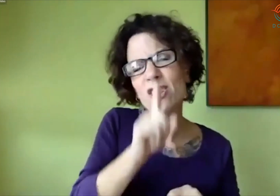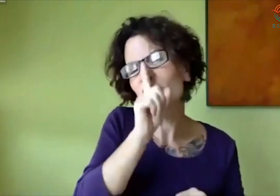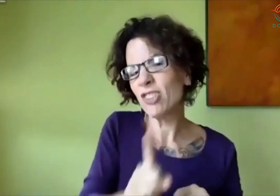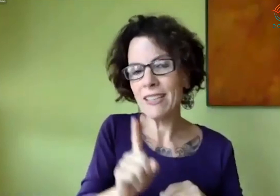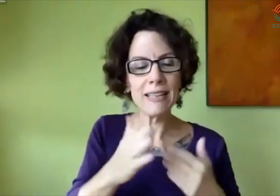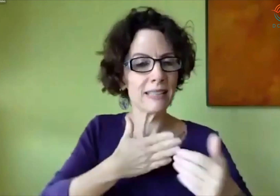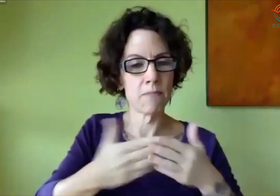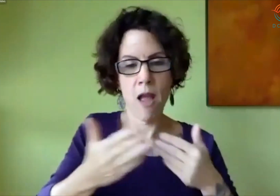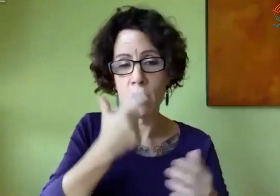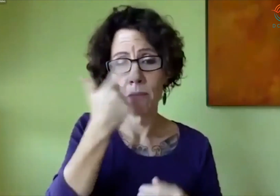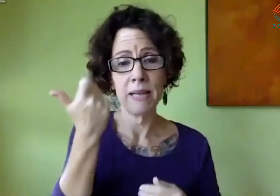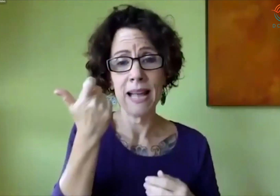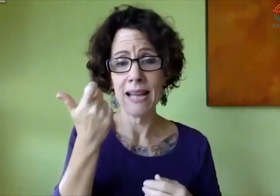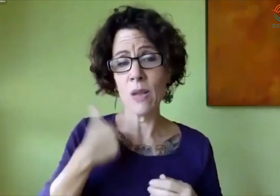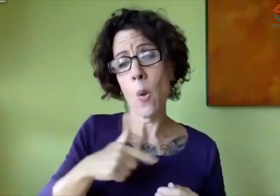name.